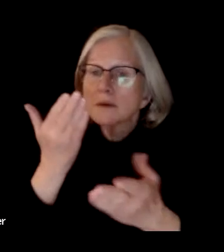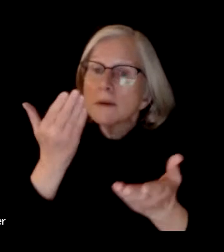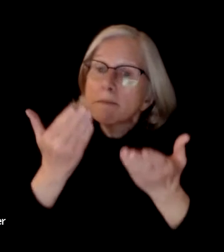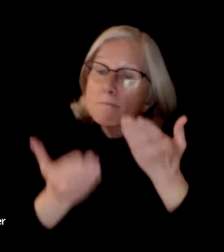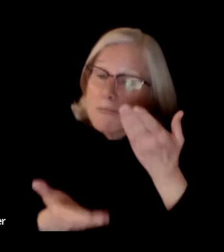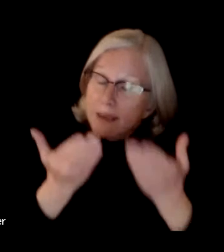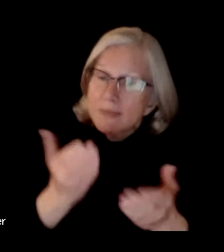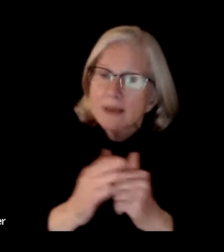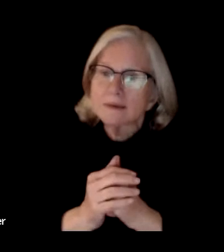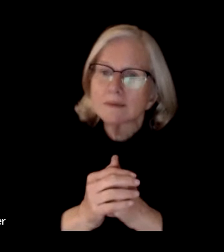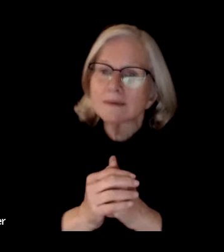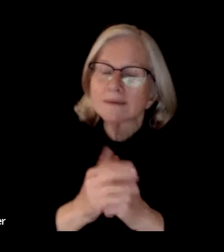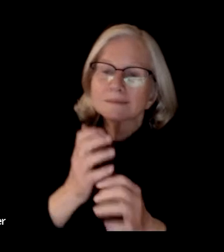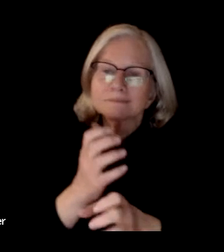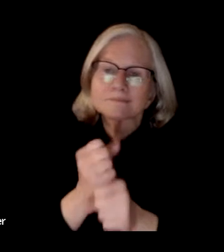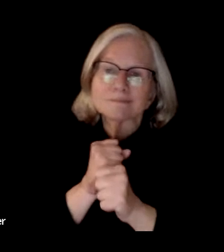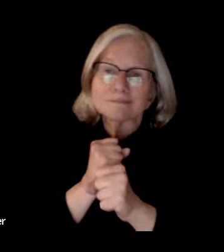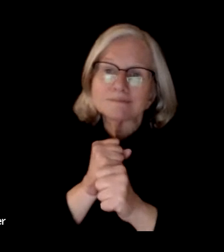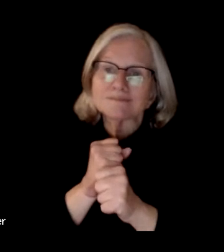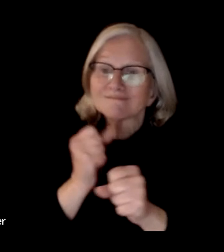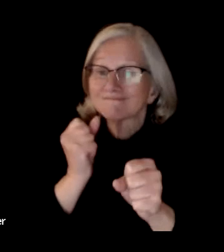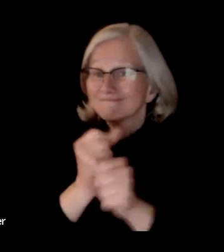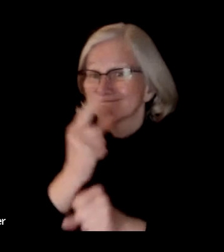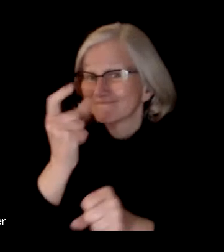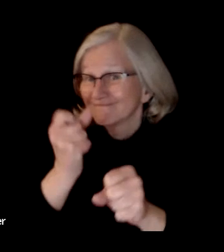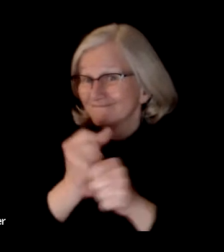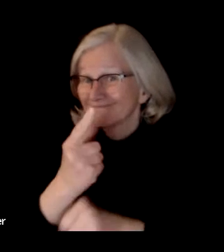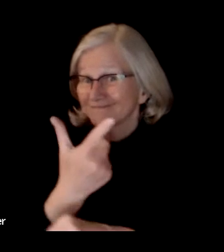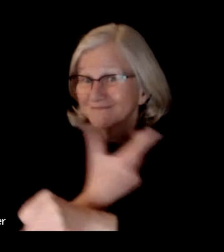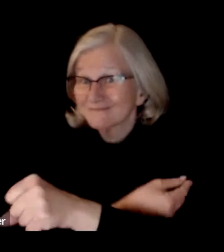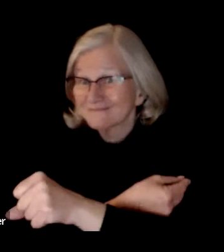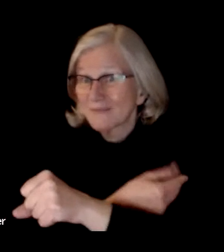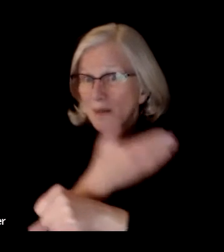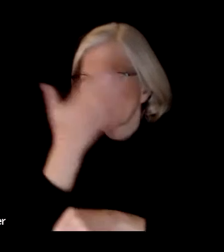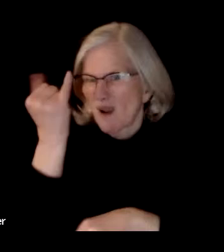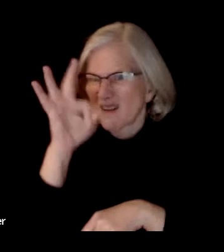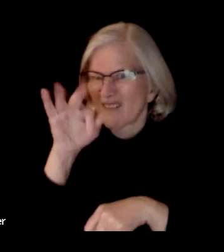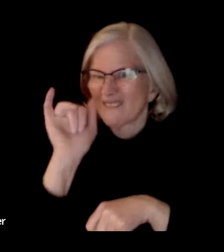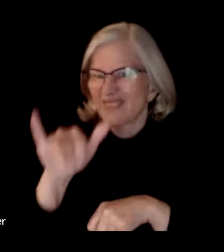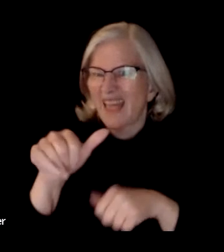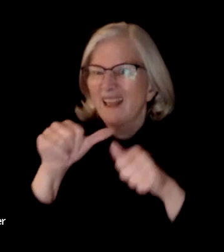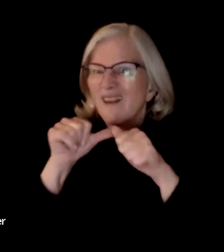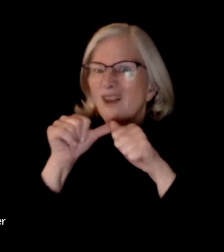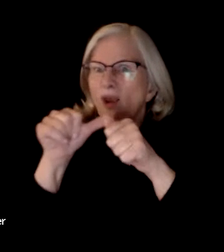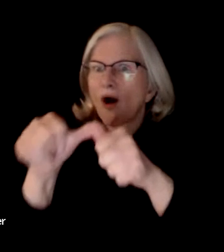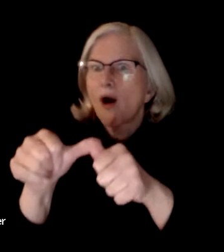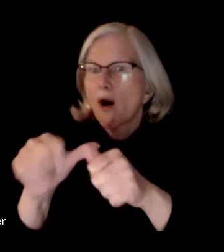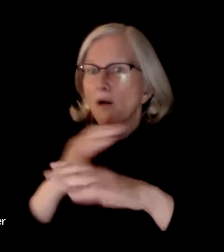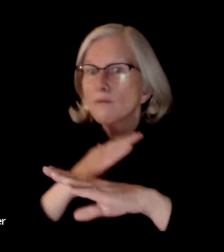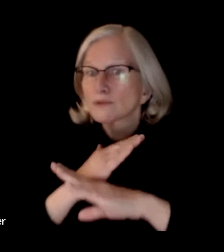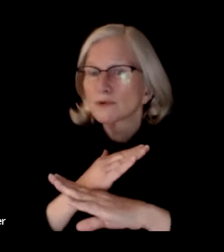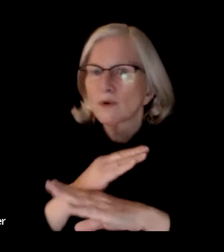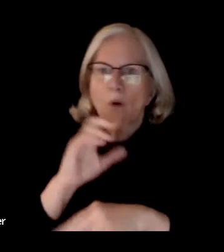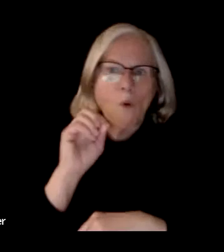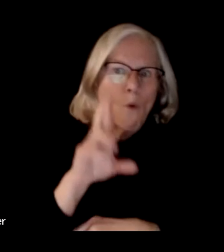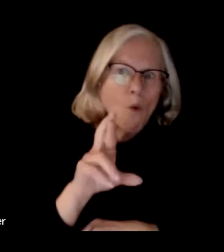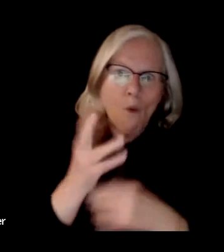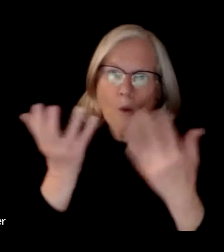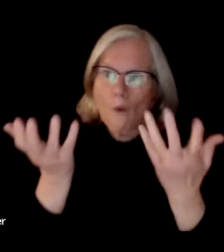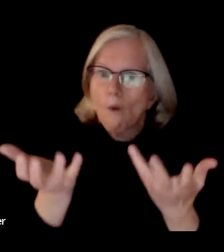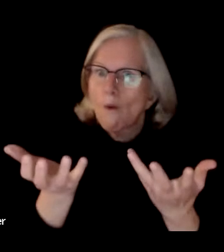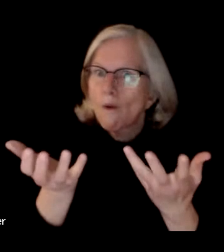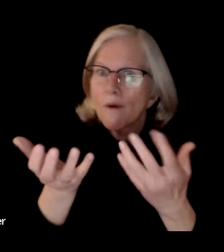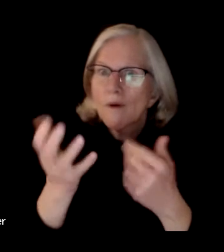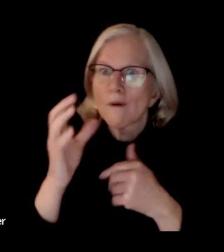receive an annual vaccination because of the duration of protection, or as you hypothesized, if in